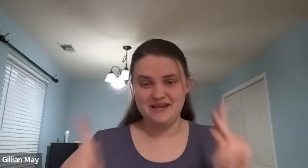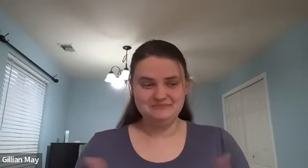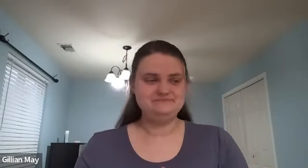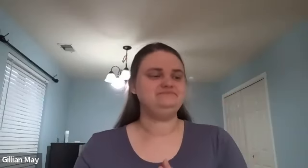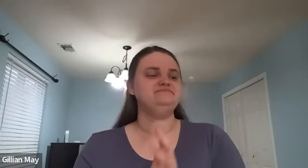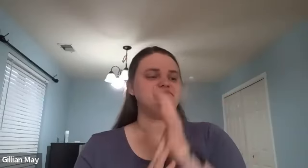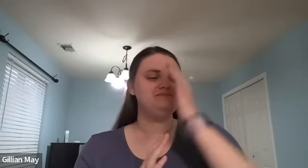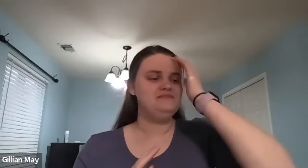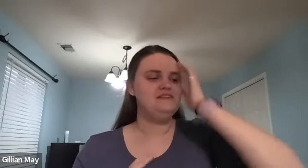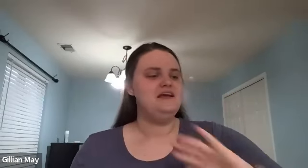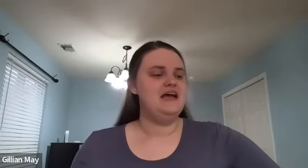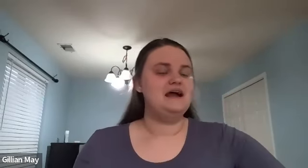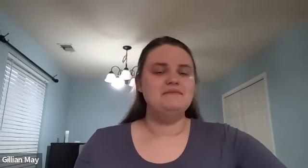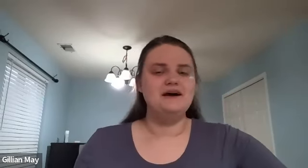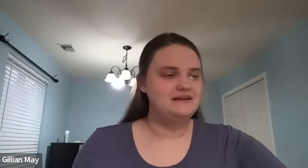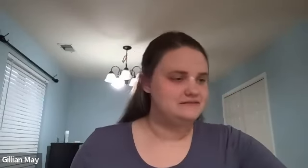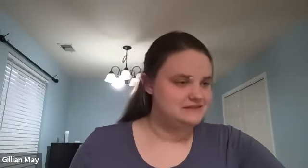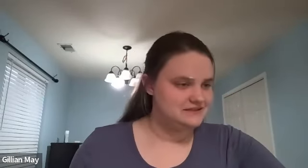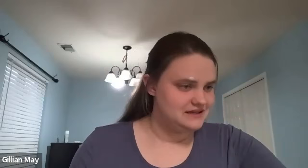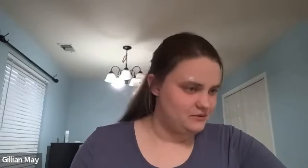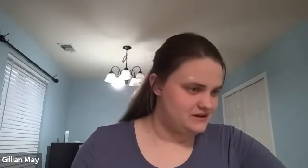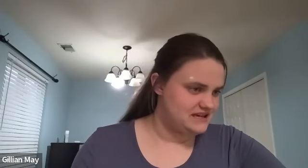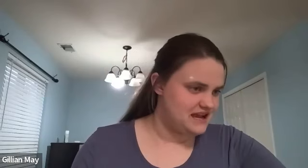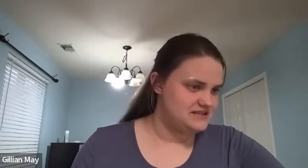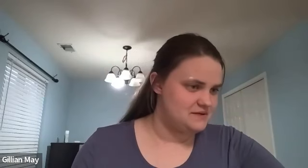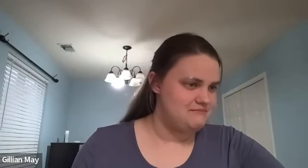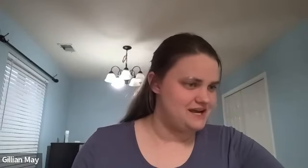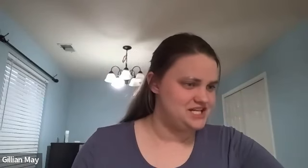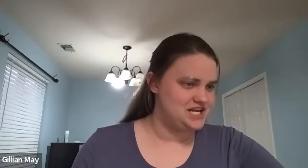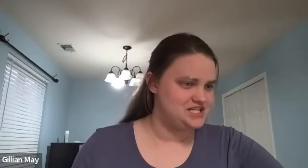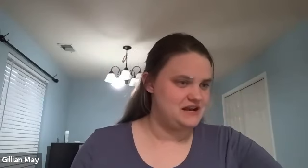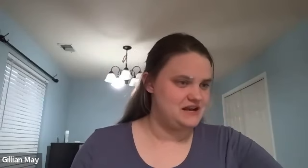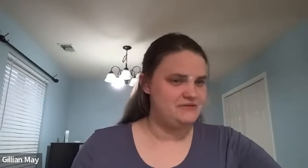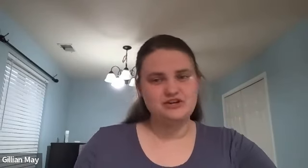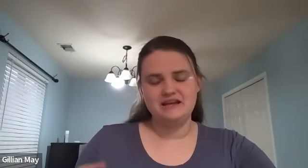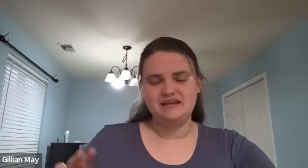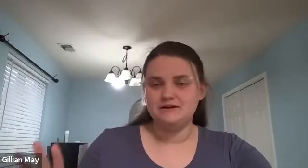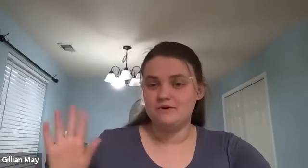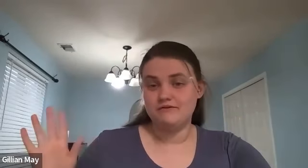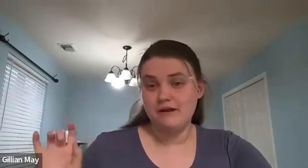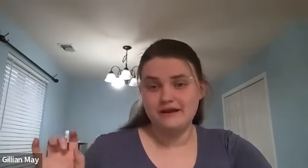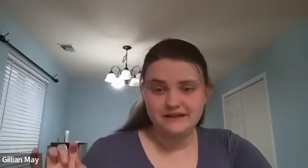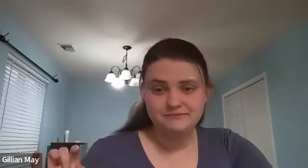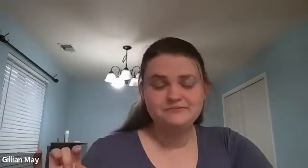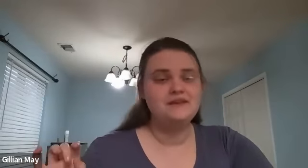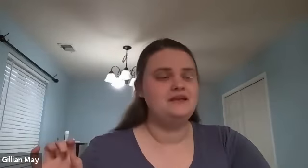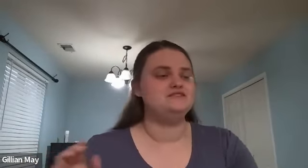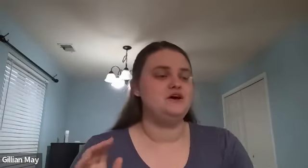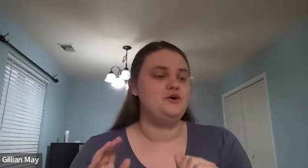Okay. And the ones I have set up, I might change every now and then, trying to give a little more variety. So,